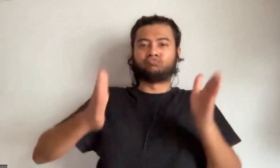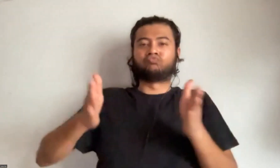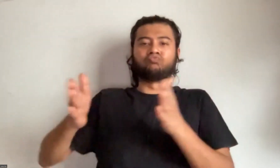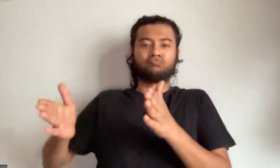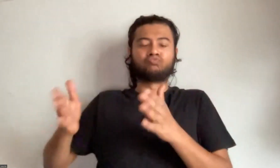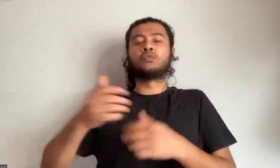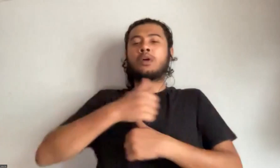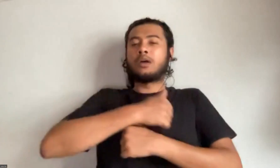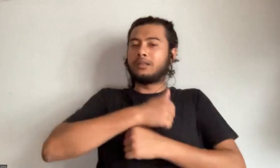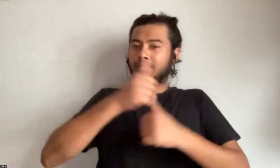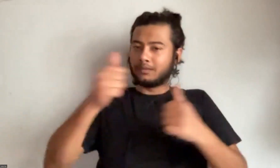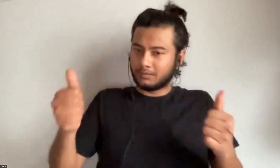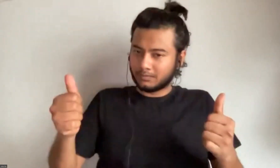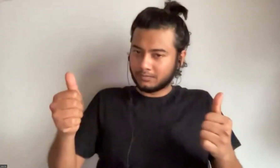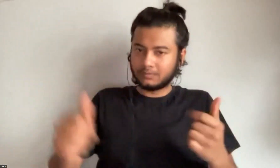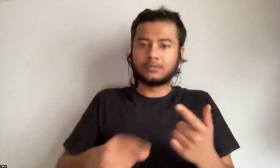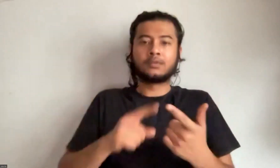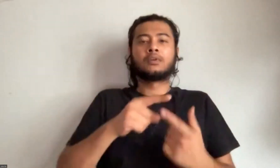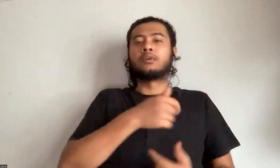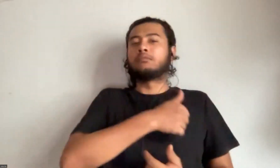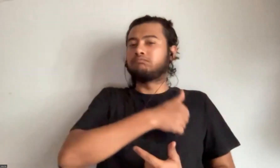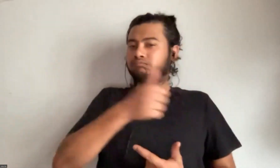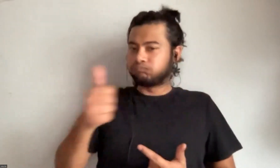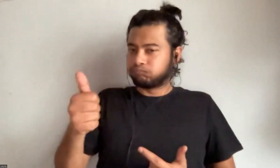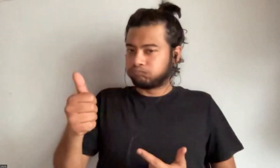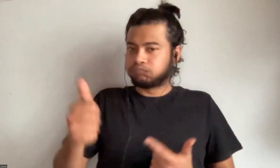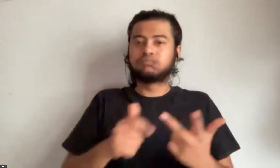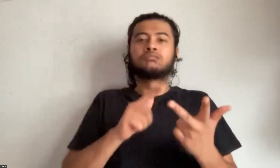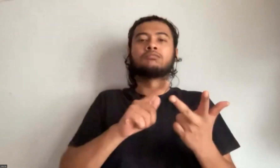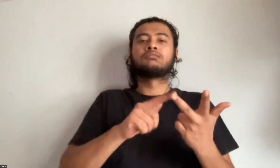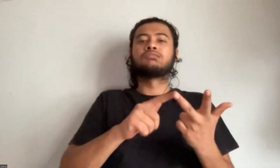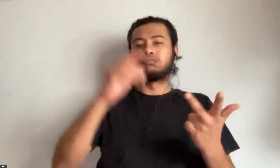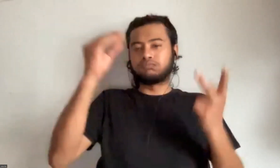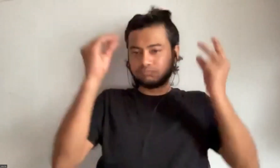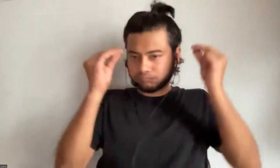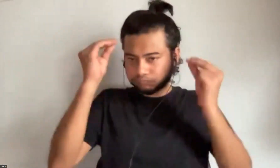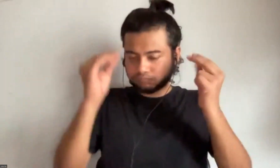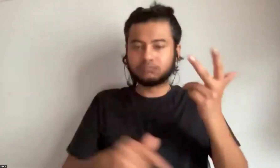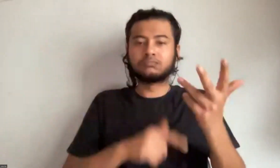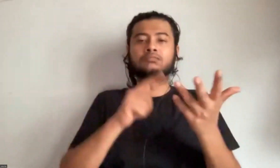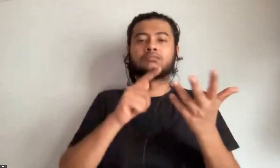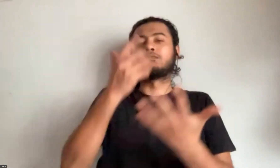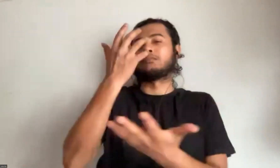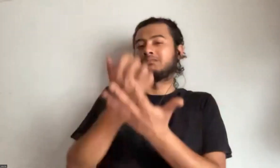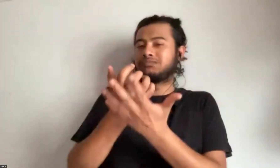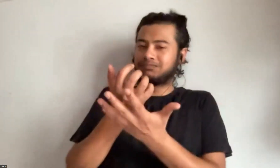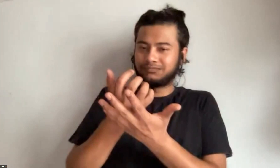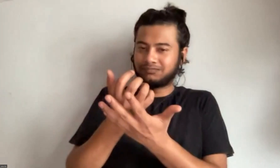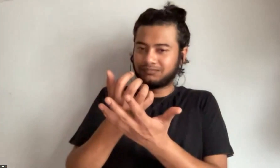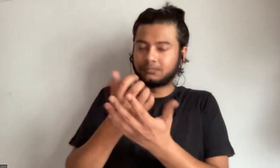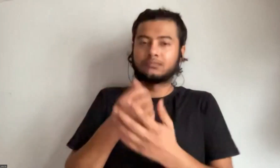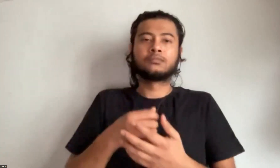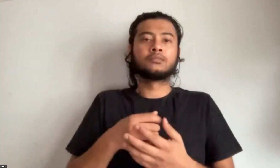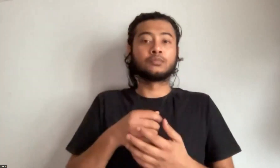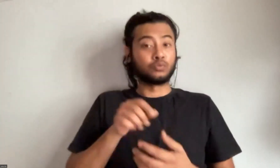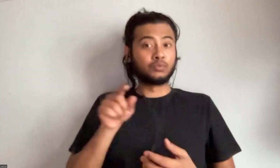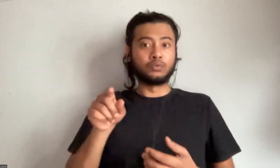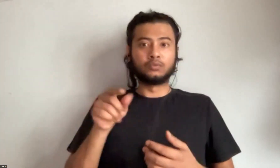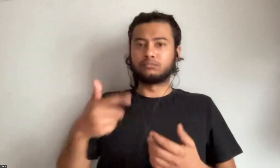Satyug, and then Kalyug. So we have been past three classes, we have been very seriously reading about what is the quality of these